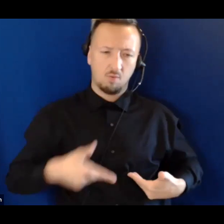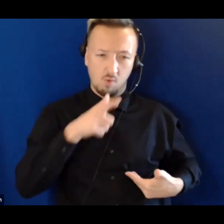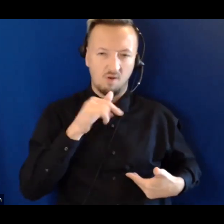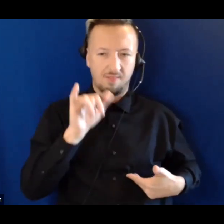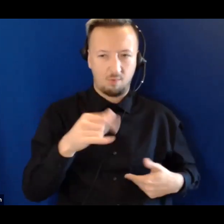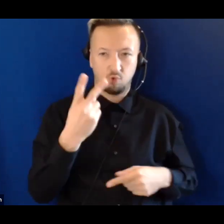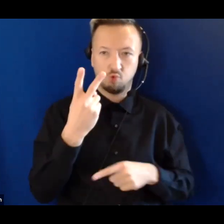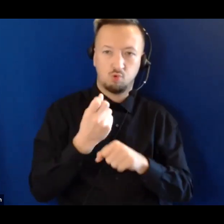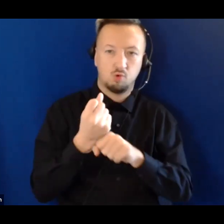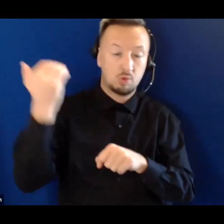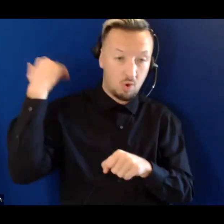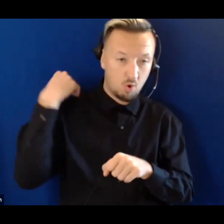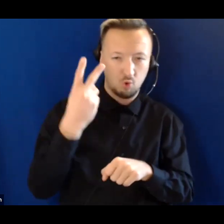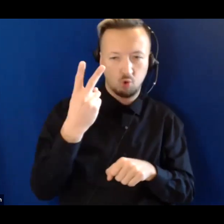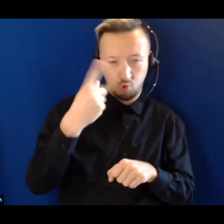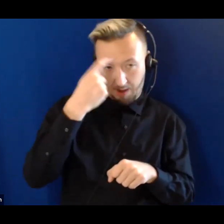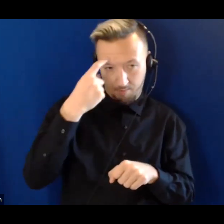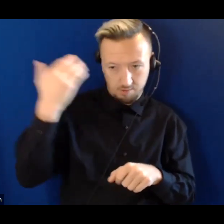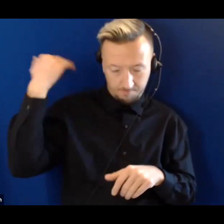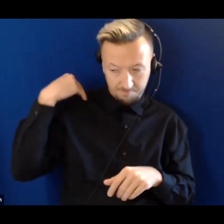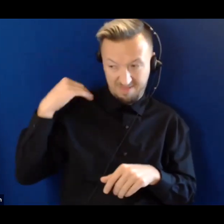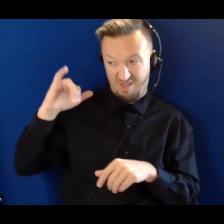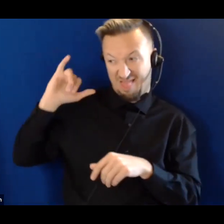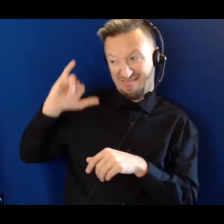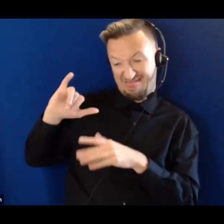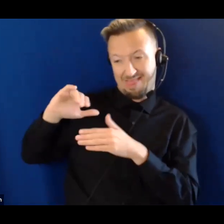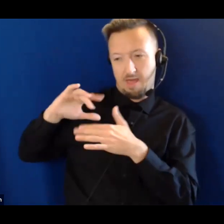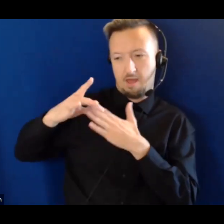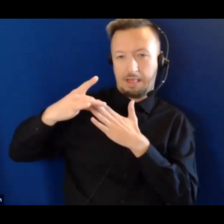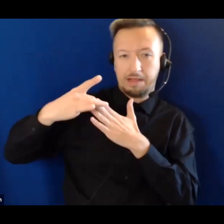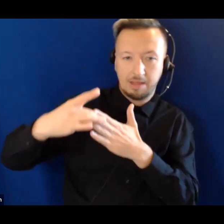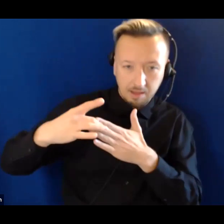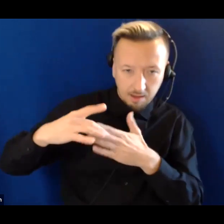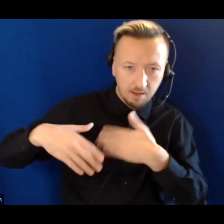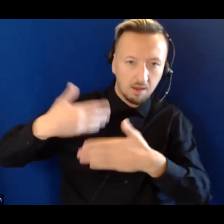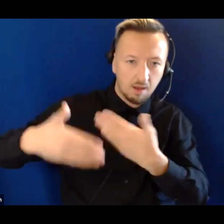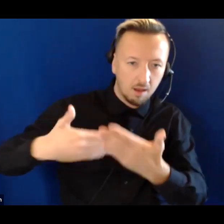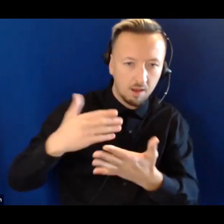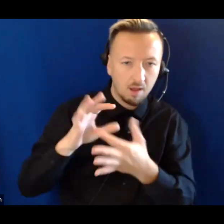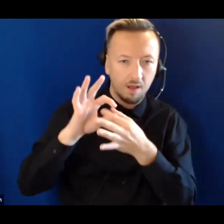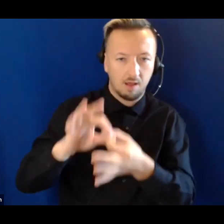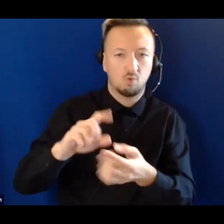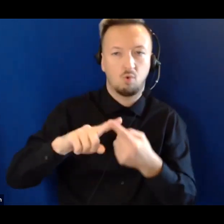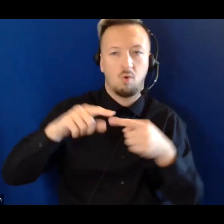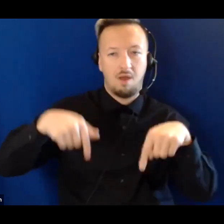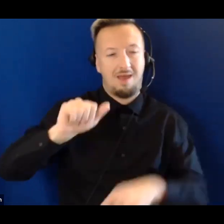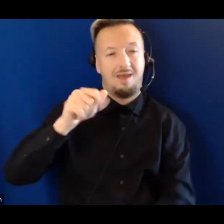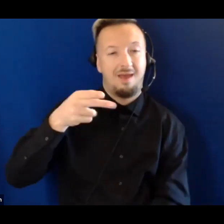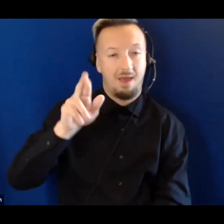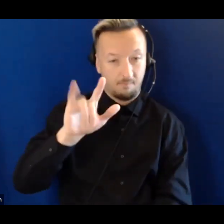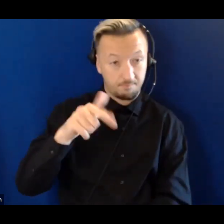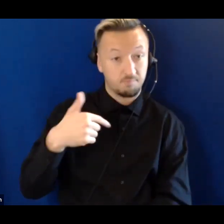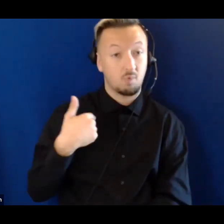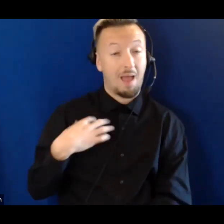ago. And then that kind of snowball effect helped me get into April. So I applied to be